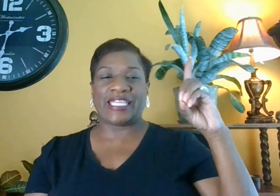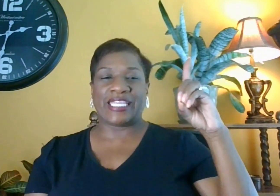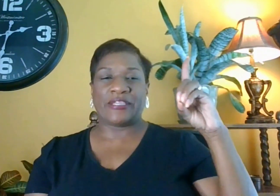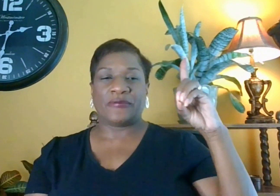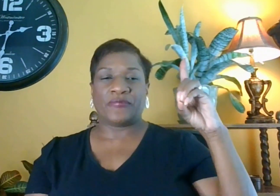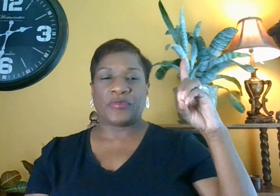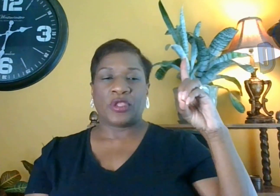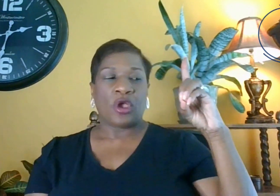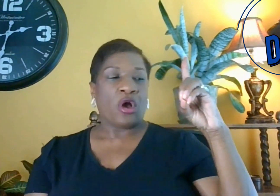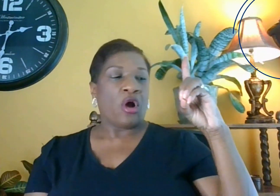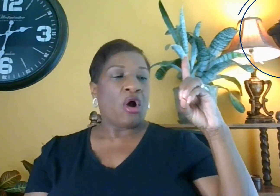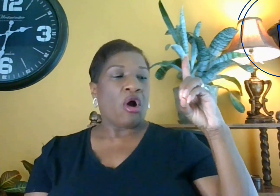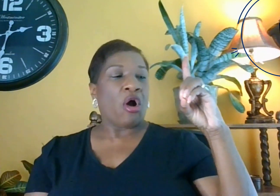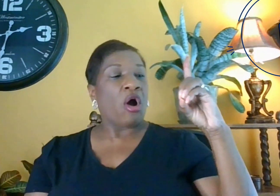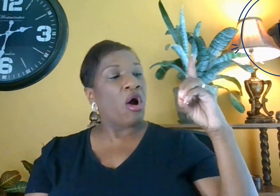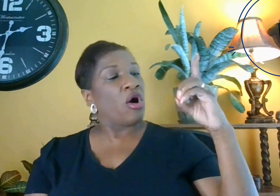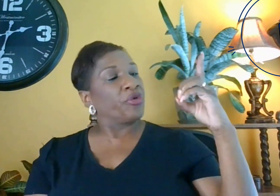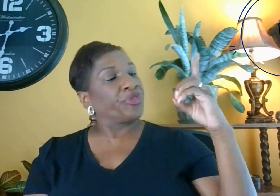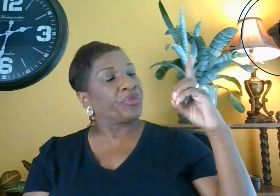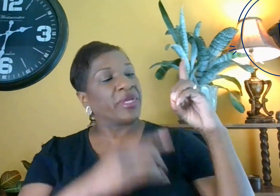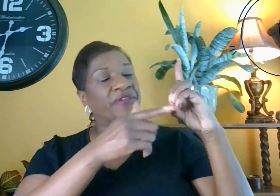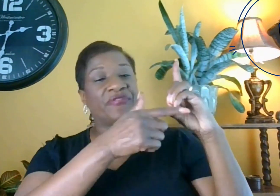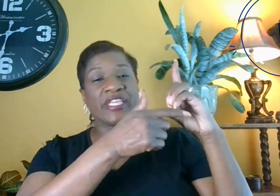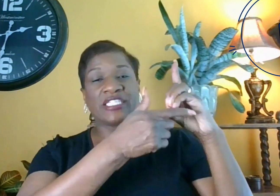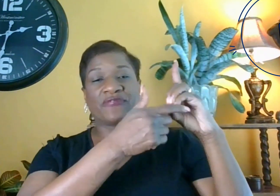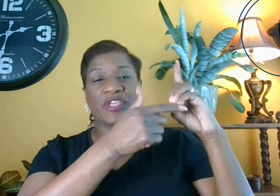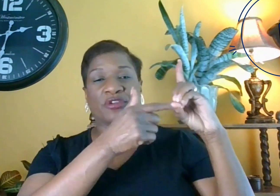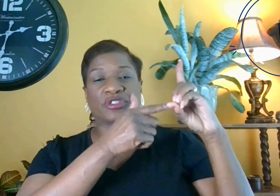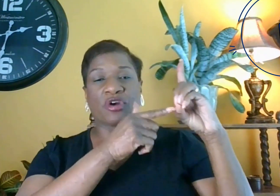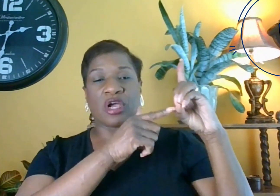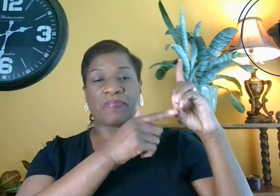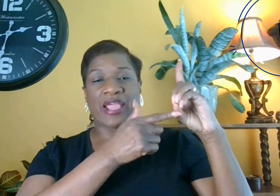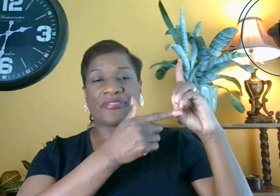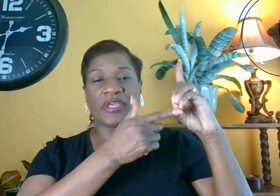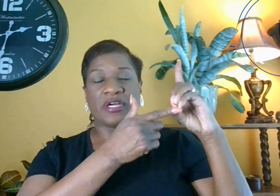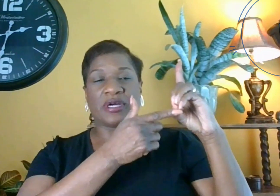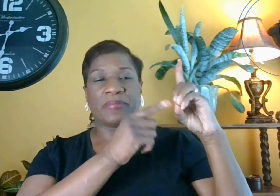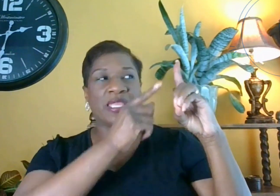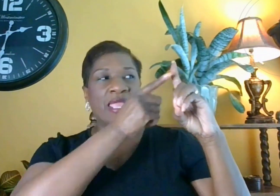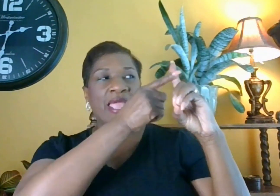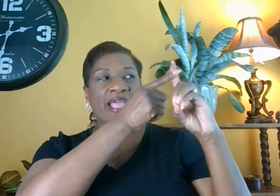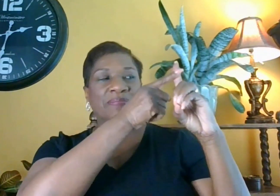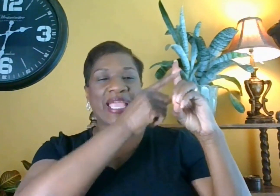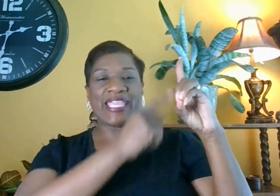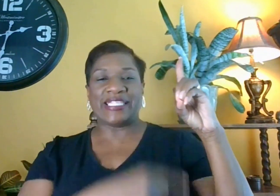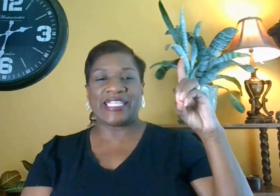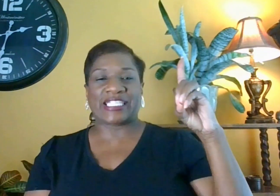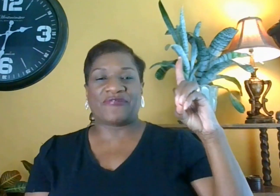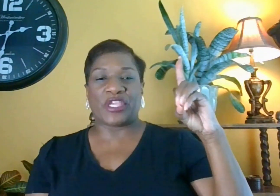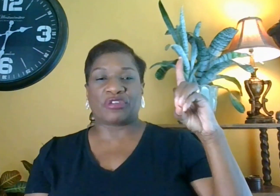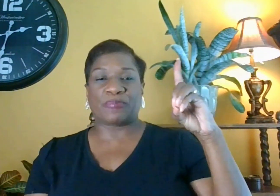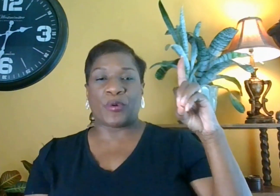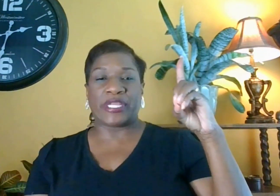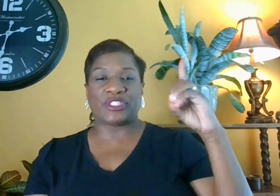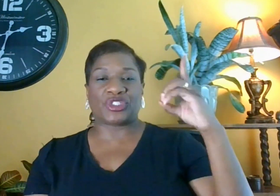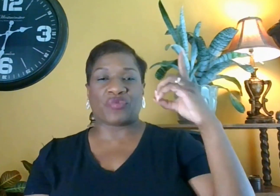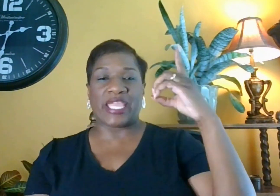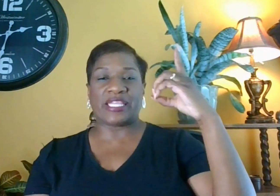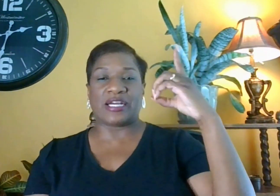D. All 3 of these fingers are on my thumb, and my index finger is pointing straight